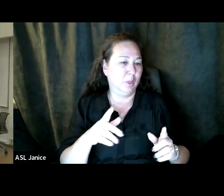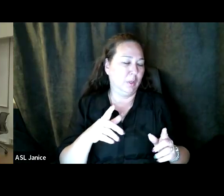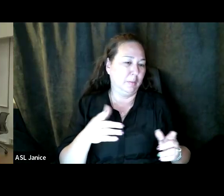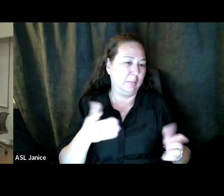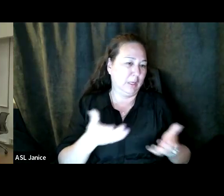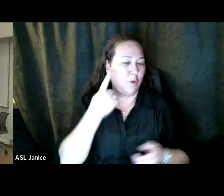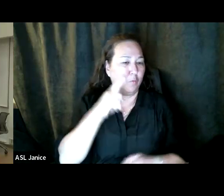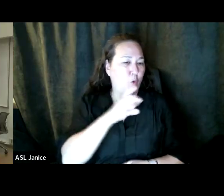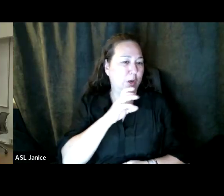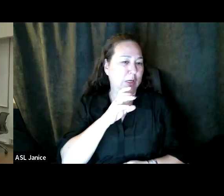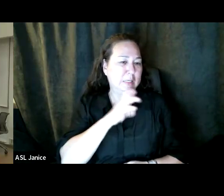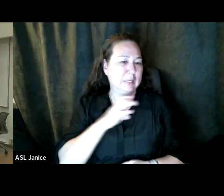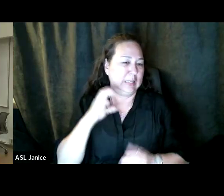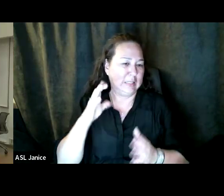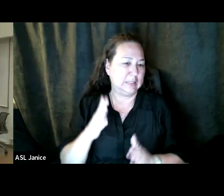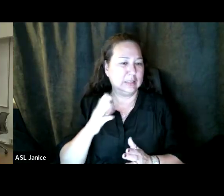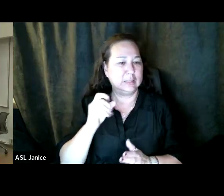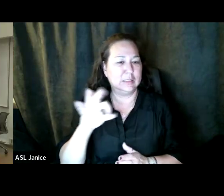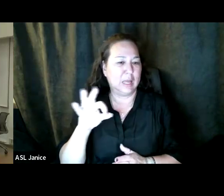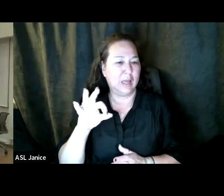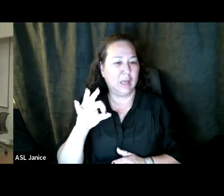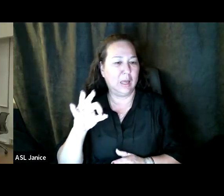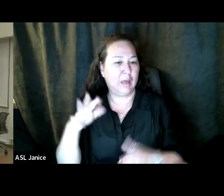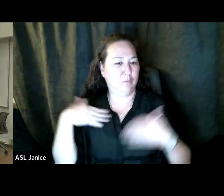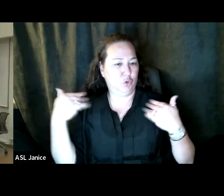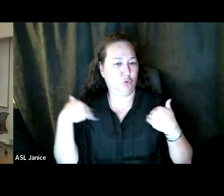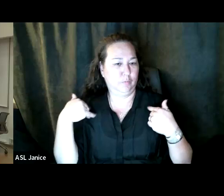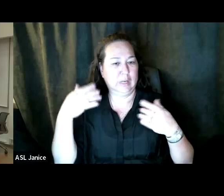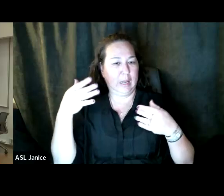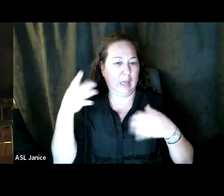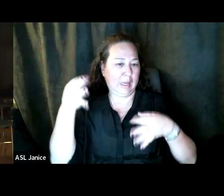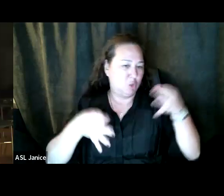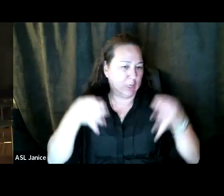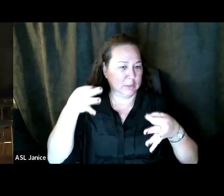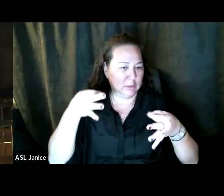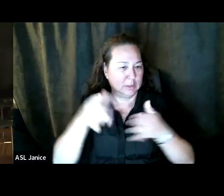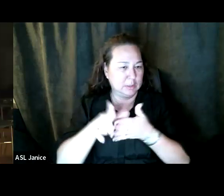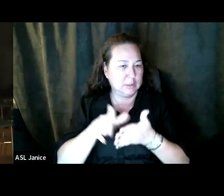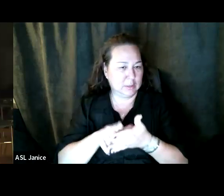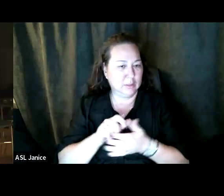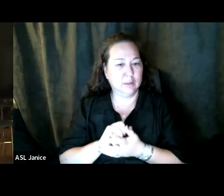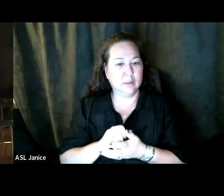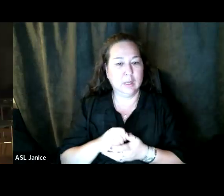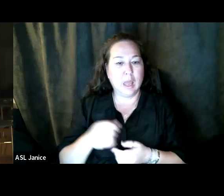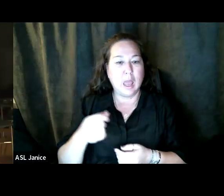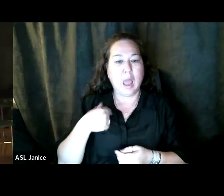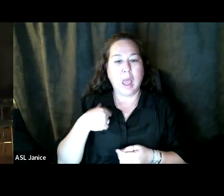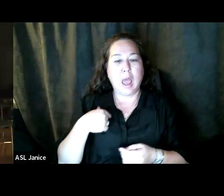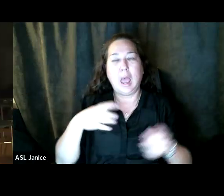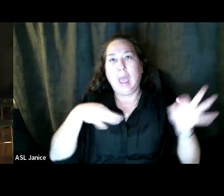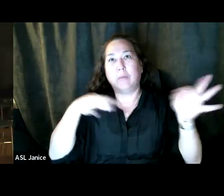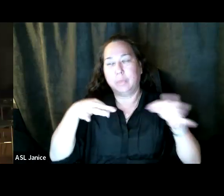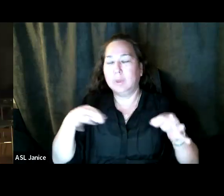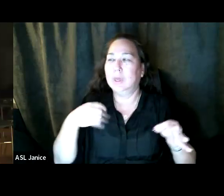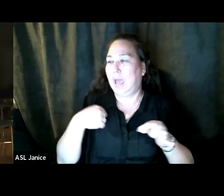BPS-BPD information sharing policy on the agenda tonight. We have a letter that goes into this all in more detail than I can in 2 minutes. We've got copies of it. If any of you